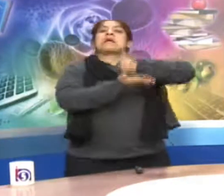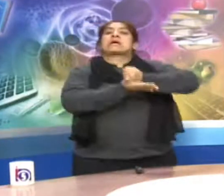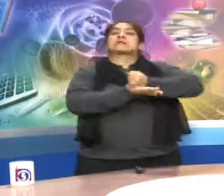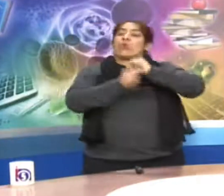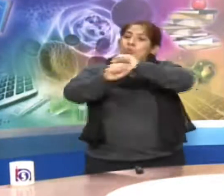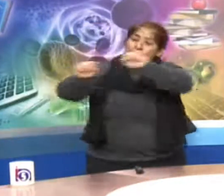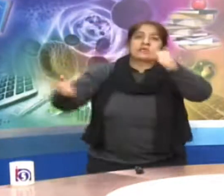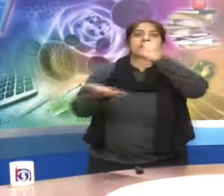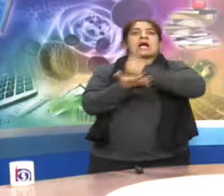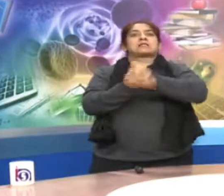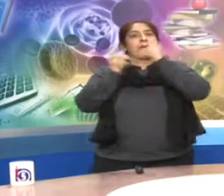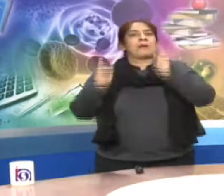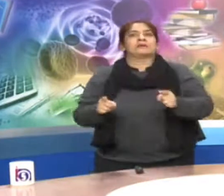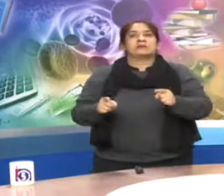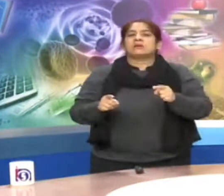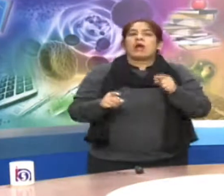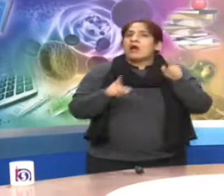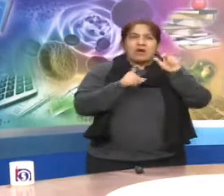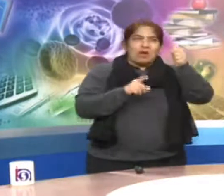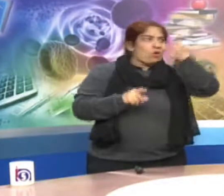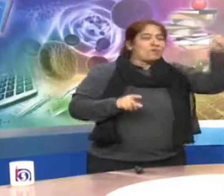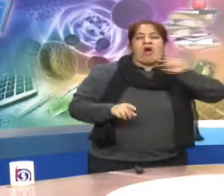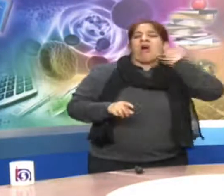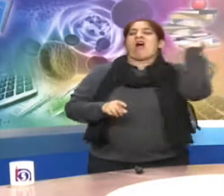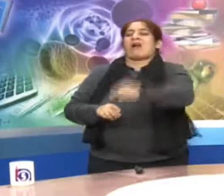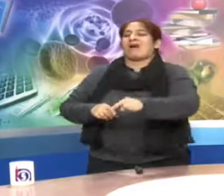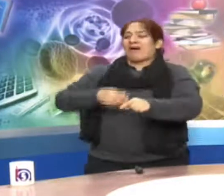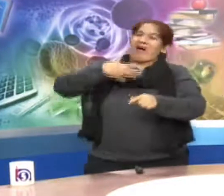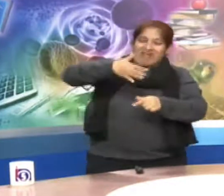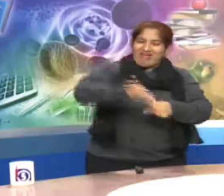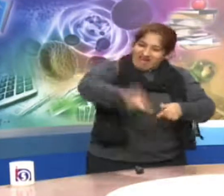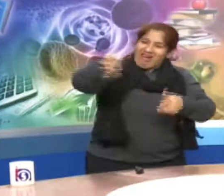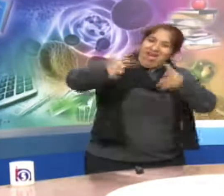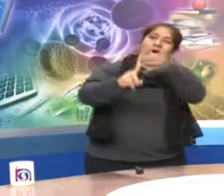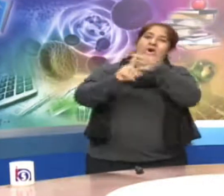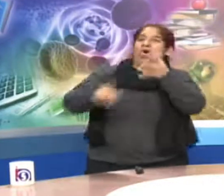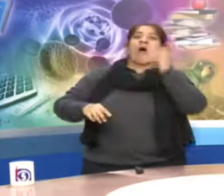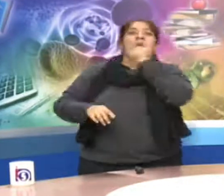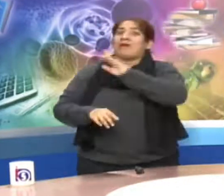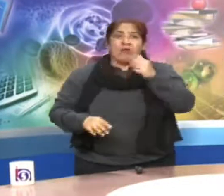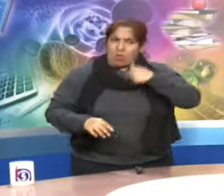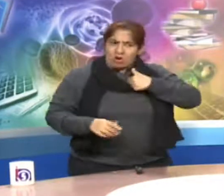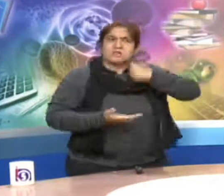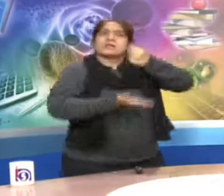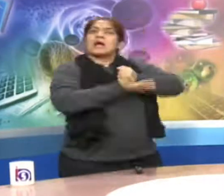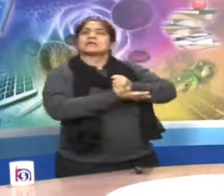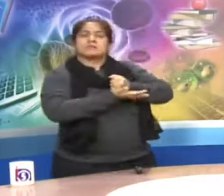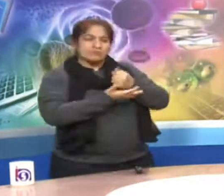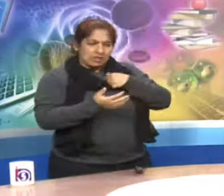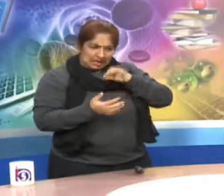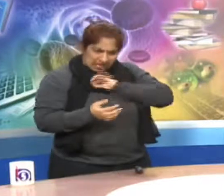Mentioning them about their basic rights as consumers or as humans.